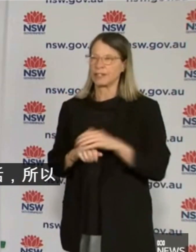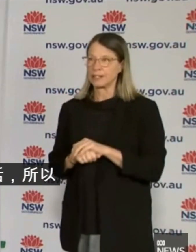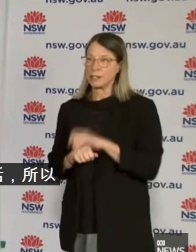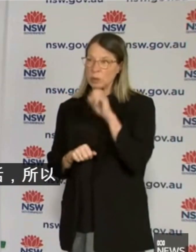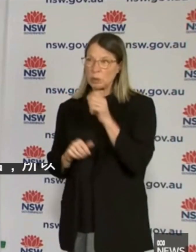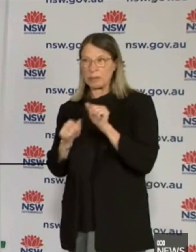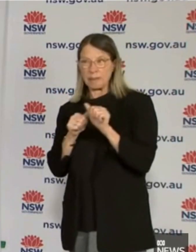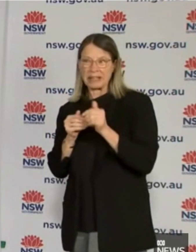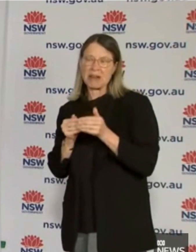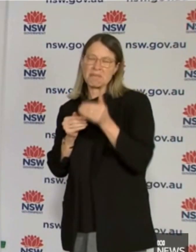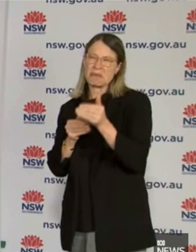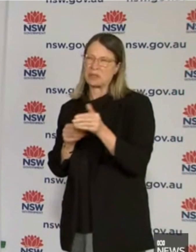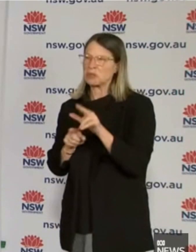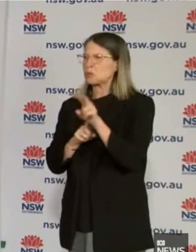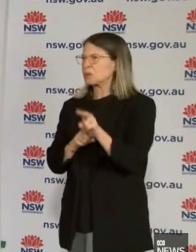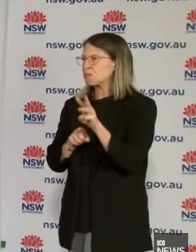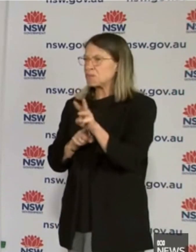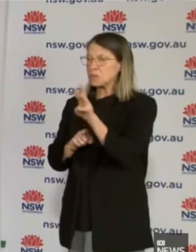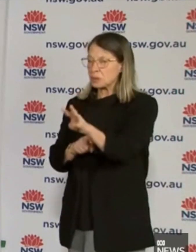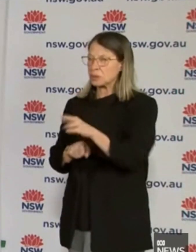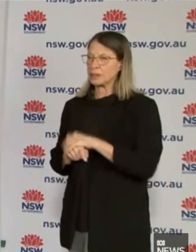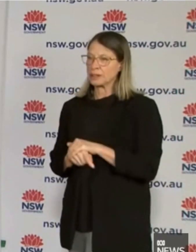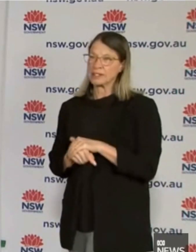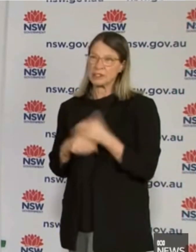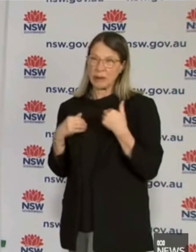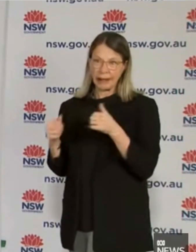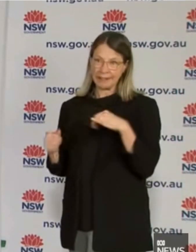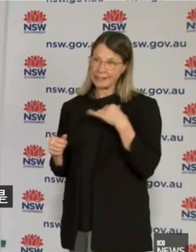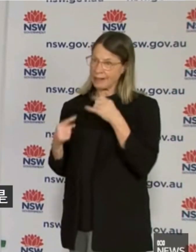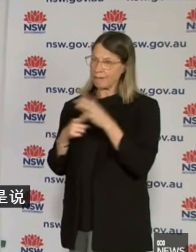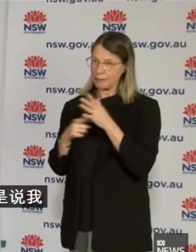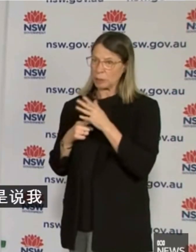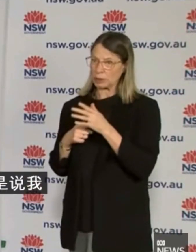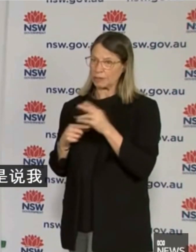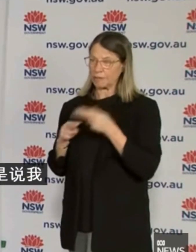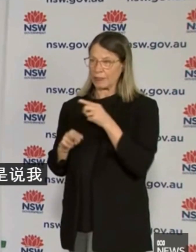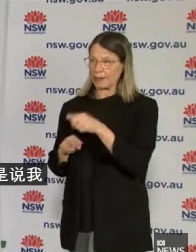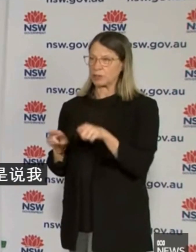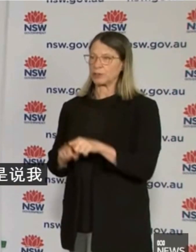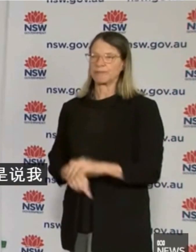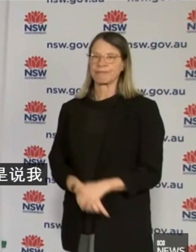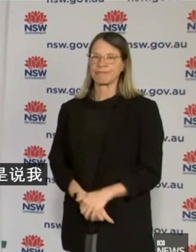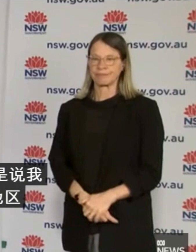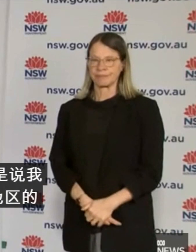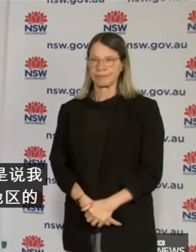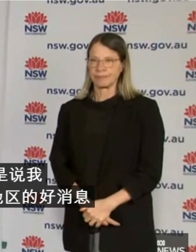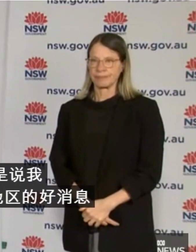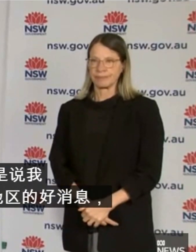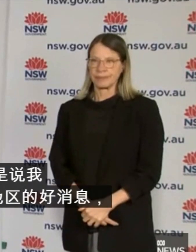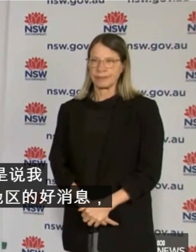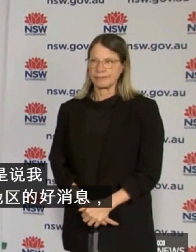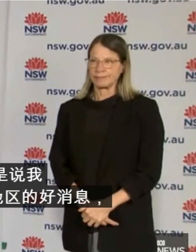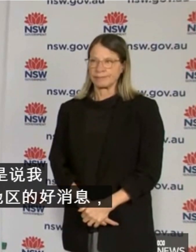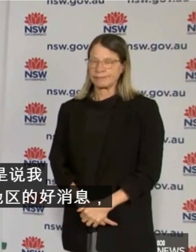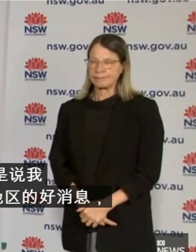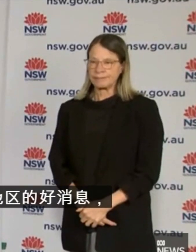good, and I think health staff are part and parcel of that arrangement. Could I just say, earlier on, I overlooked, I got the good news out